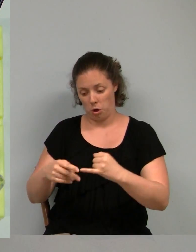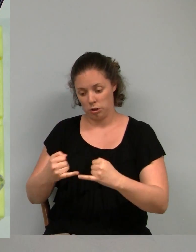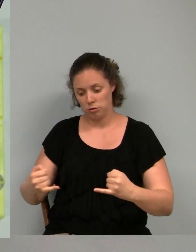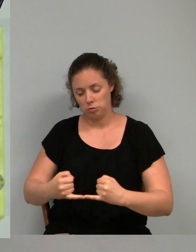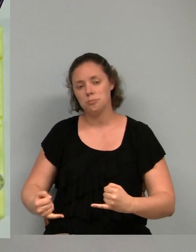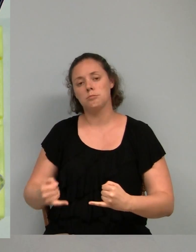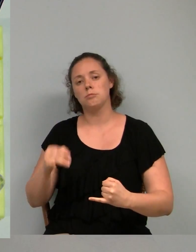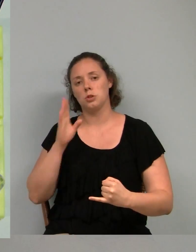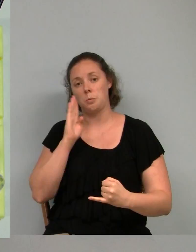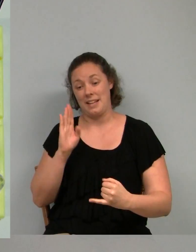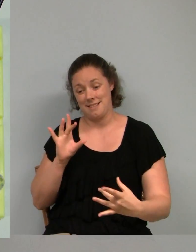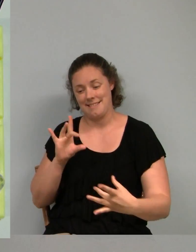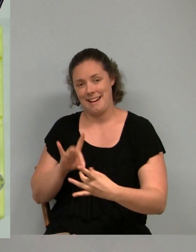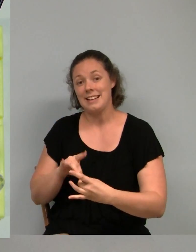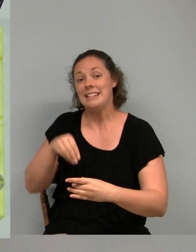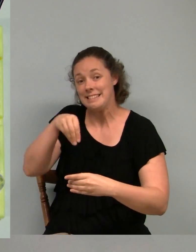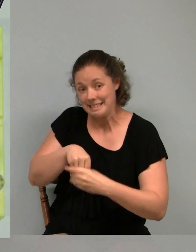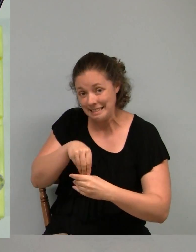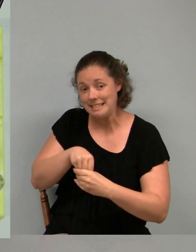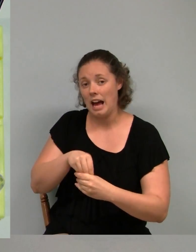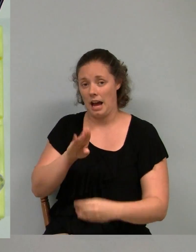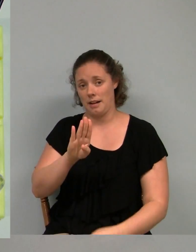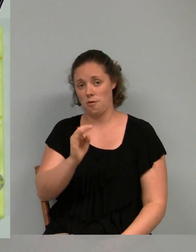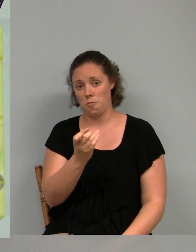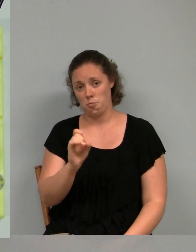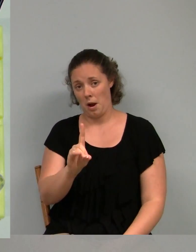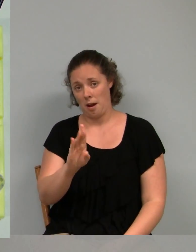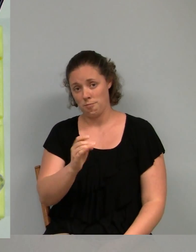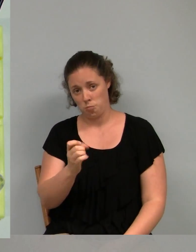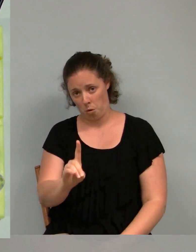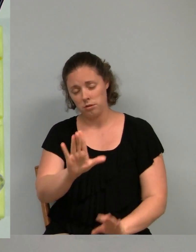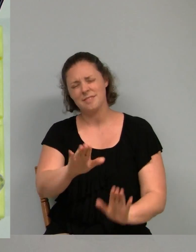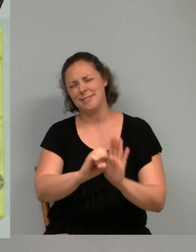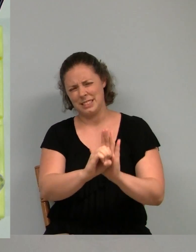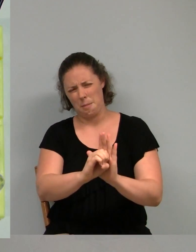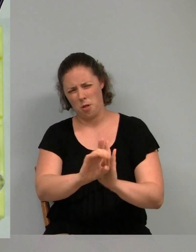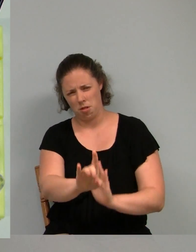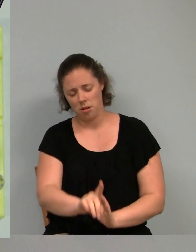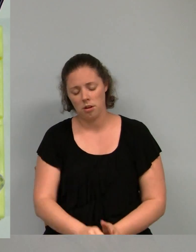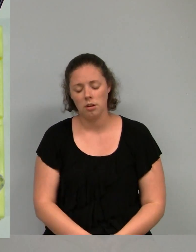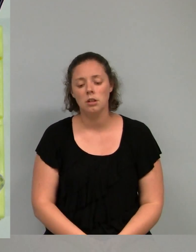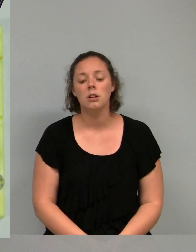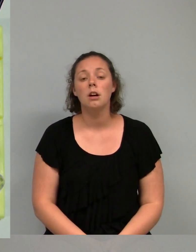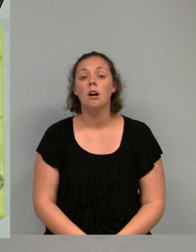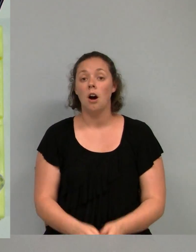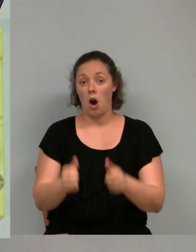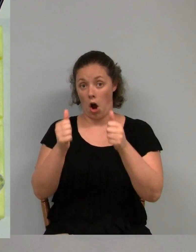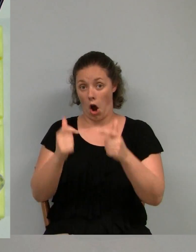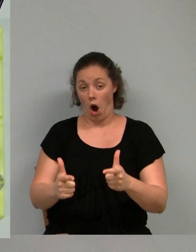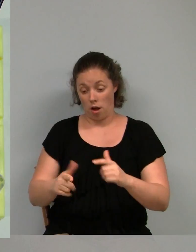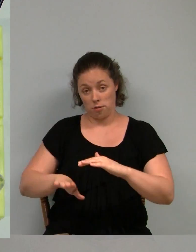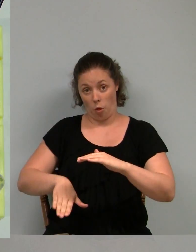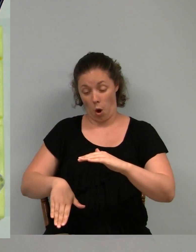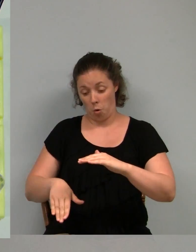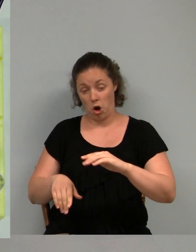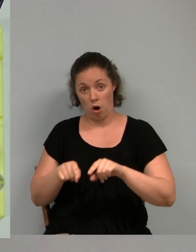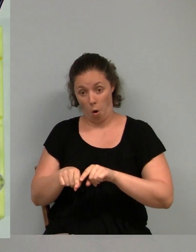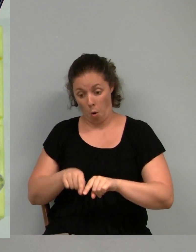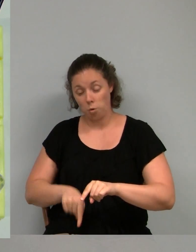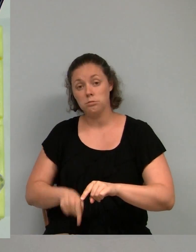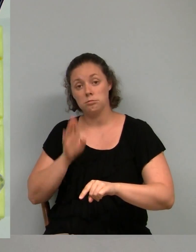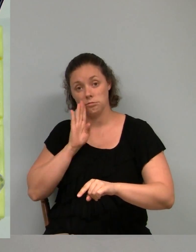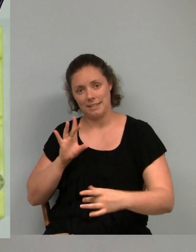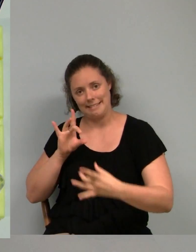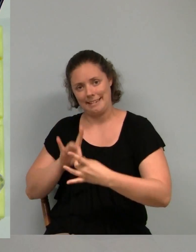subsurface connected inside the breadboard. For example, all the lower holes are connected by the